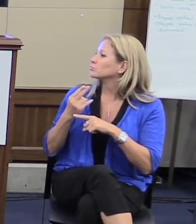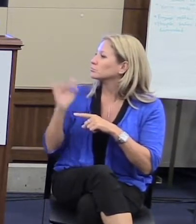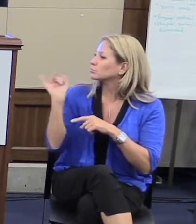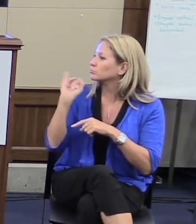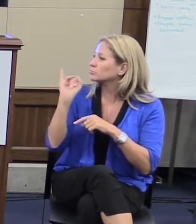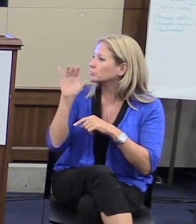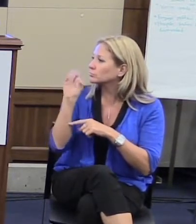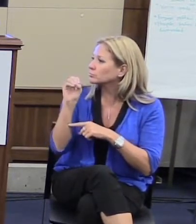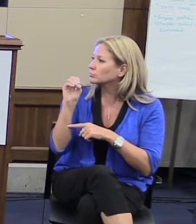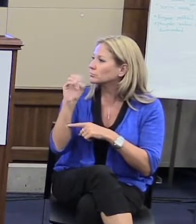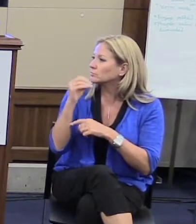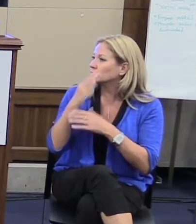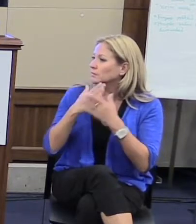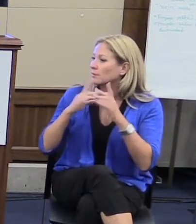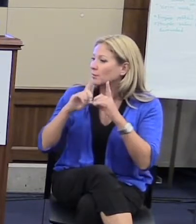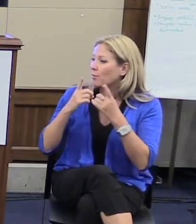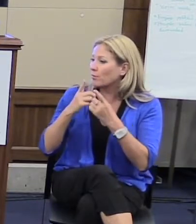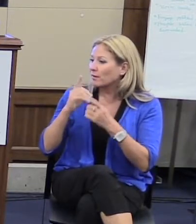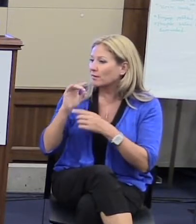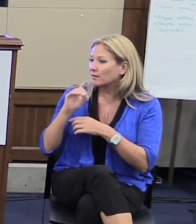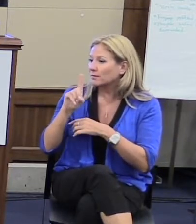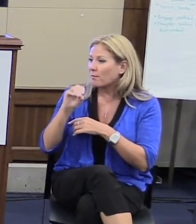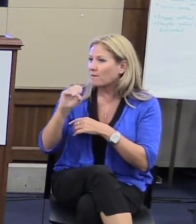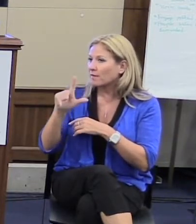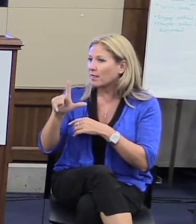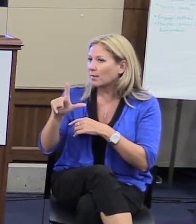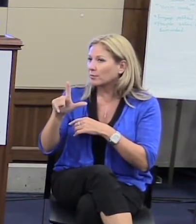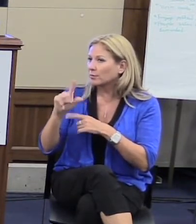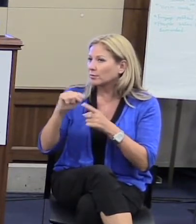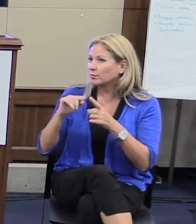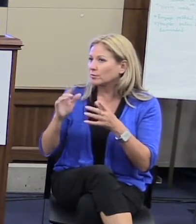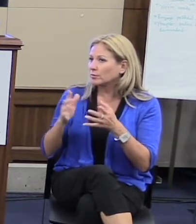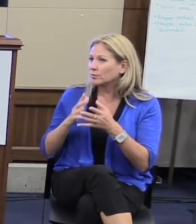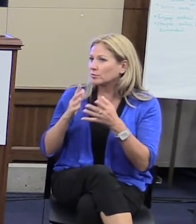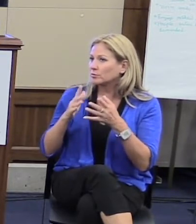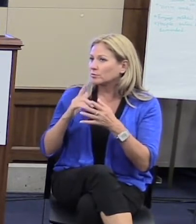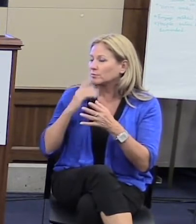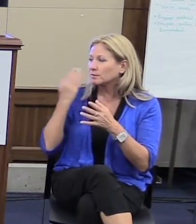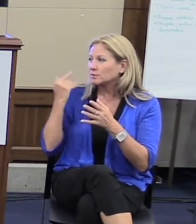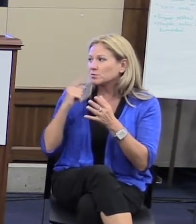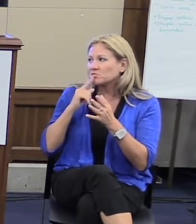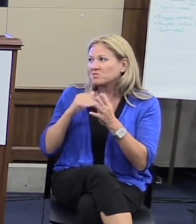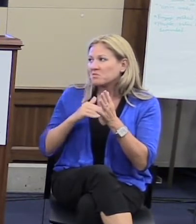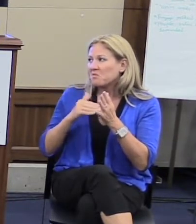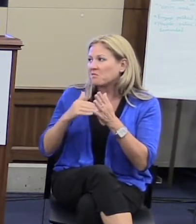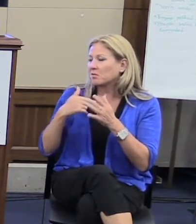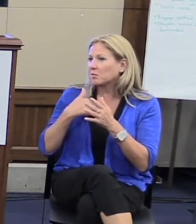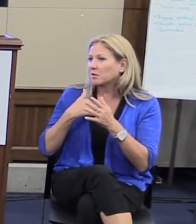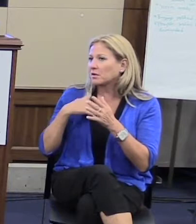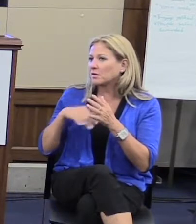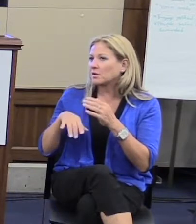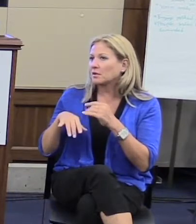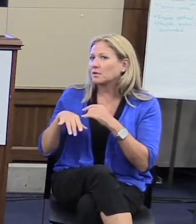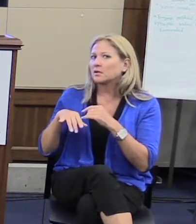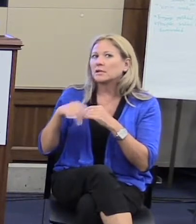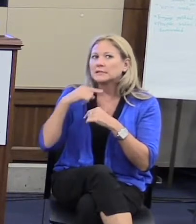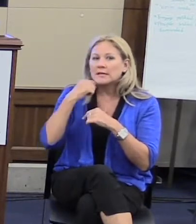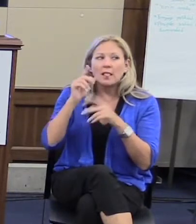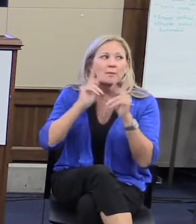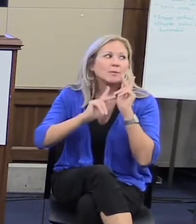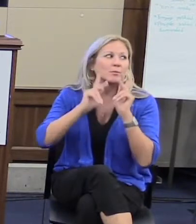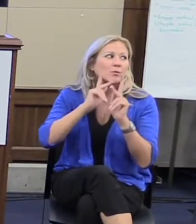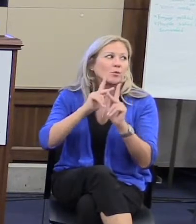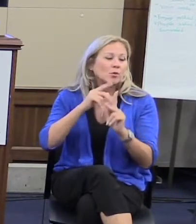insurance companies and some of the Department of Labor to encourage that. So too often we end up telling people